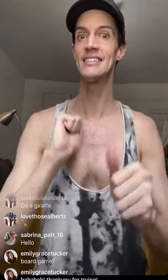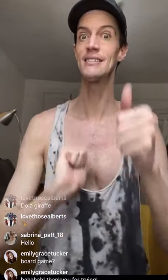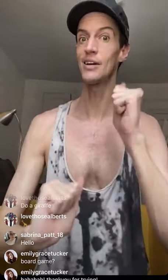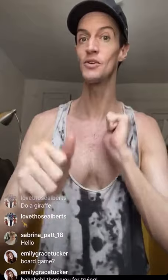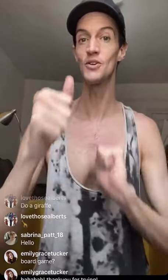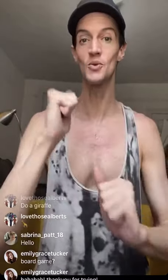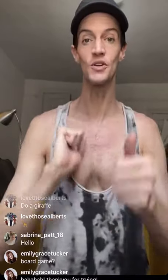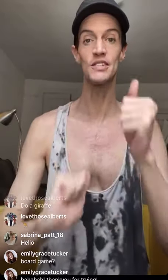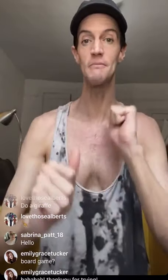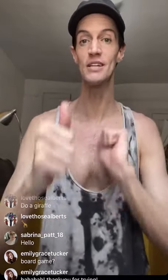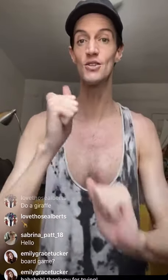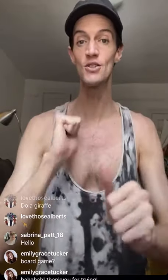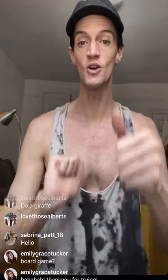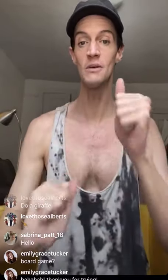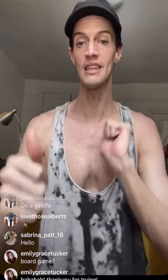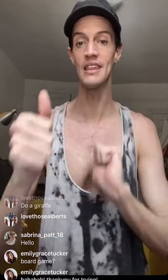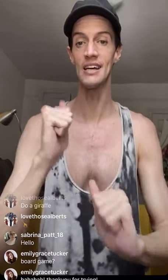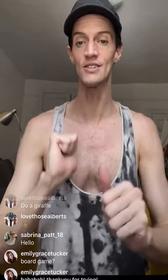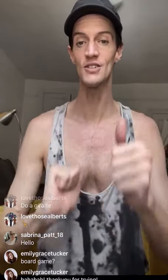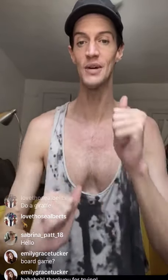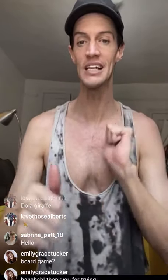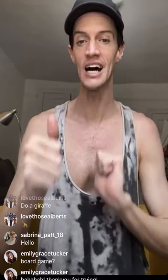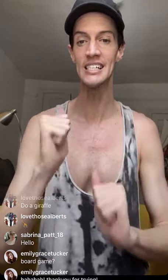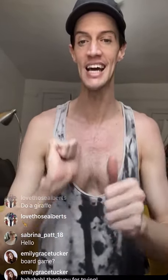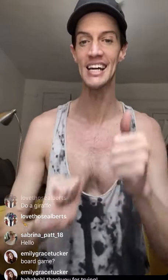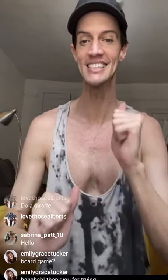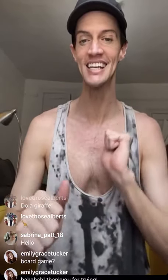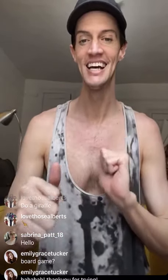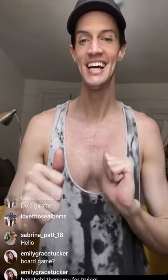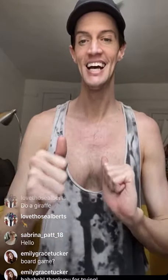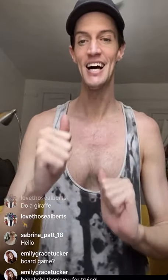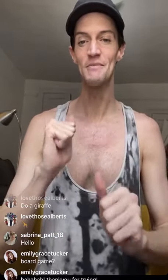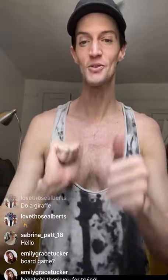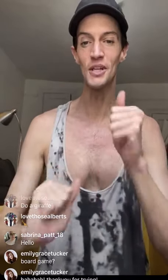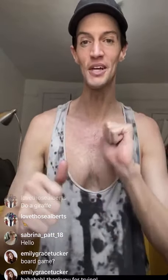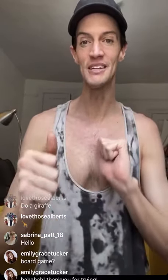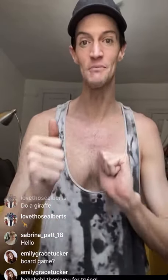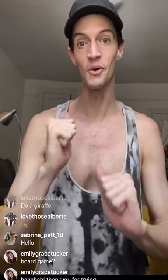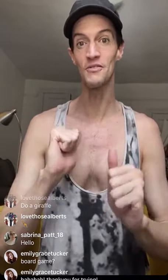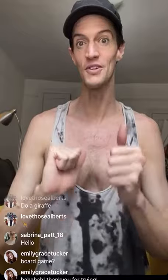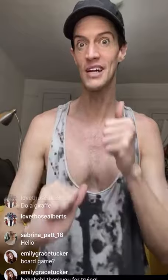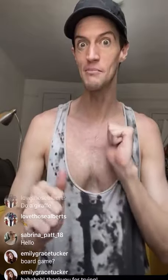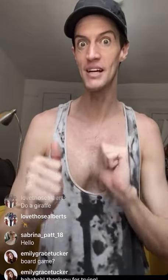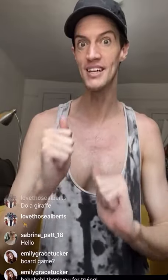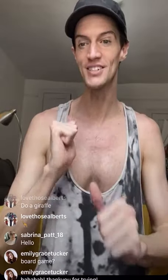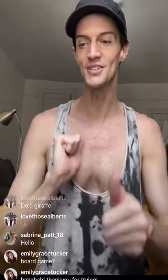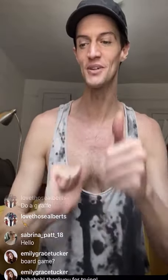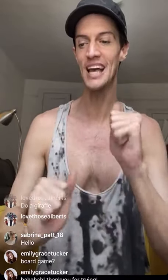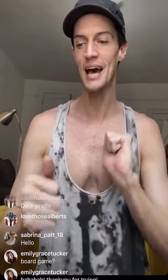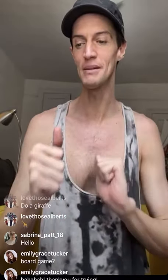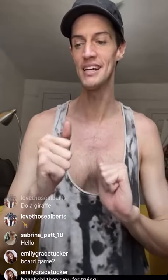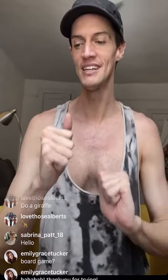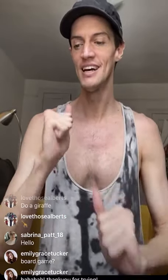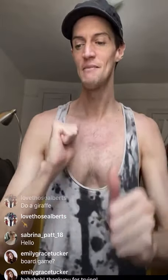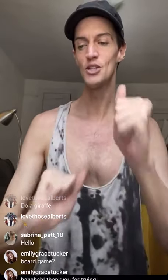like one of those words that means so many things. So in context, it's really important for you to kind of pay attention to what's happening. But